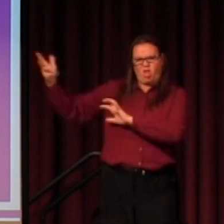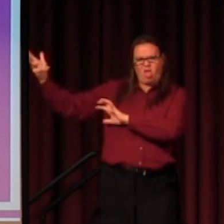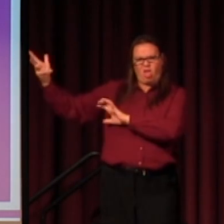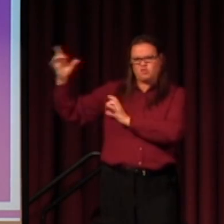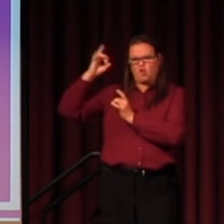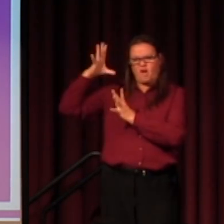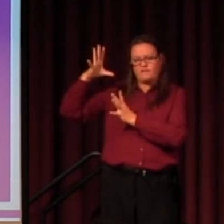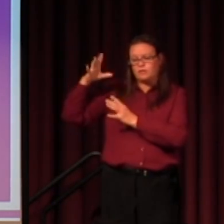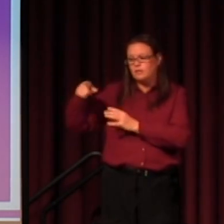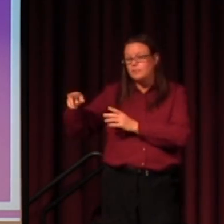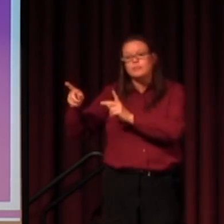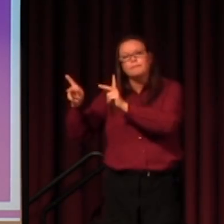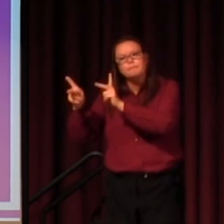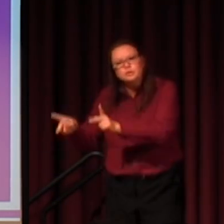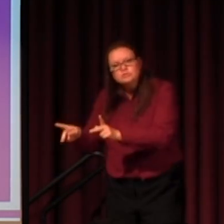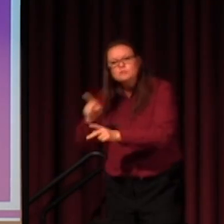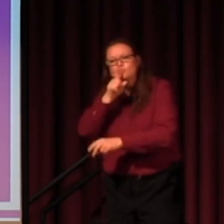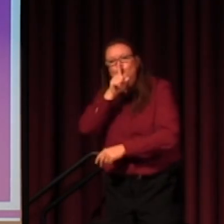that's a real person.